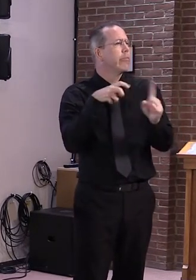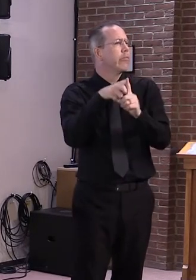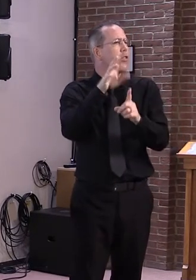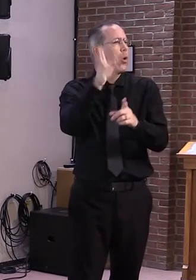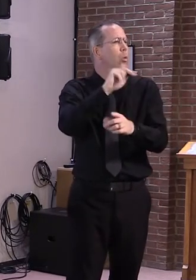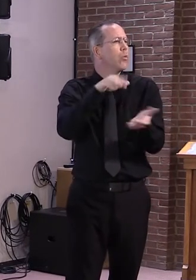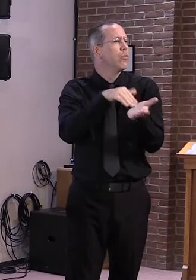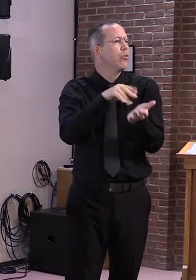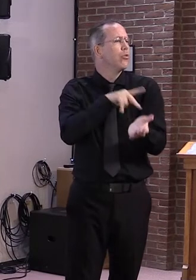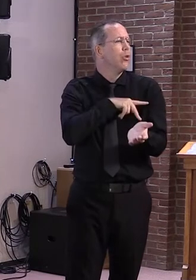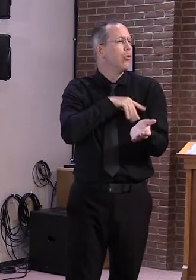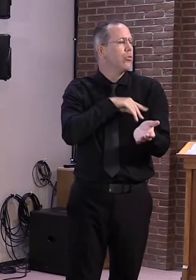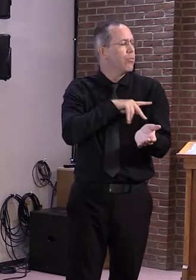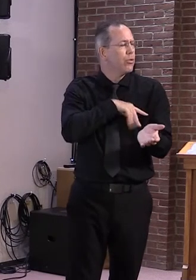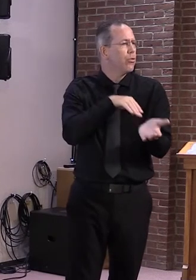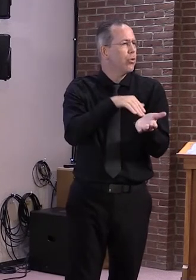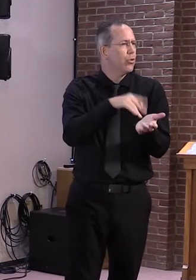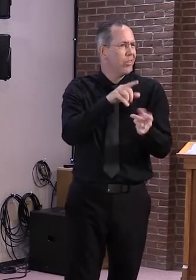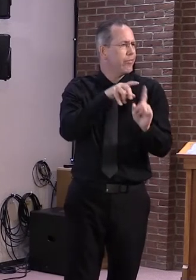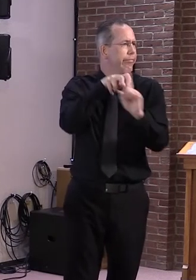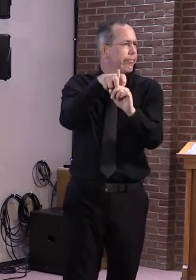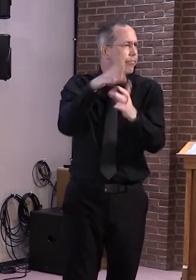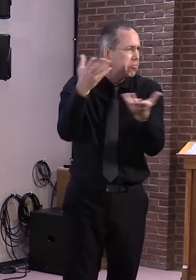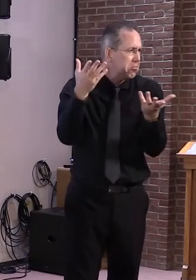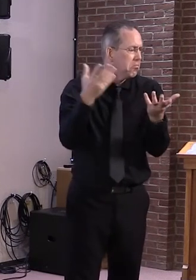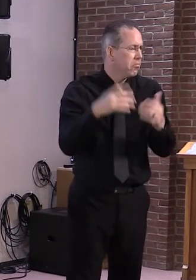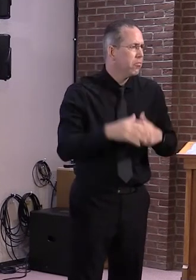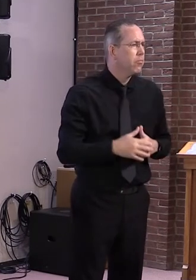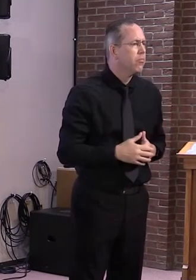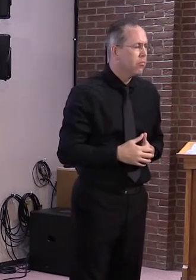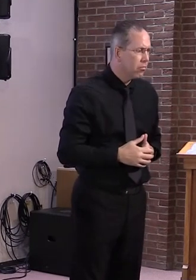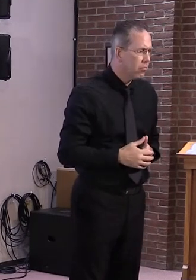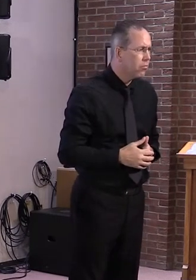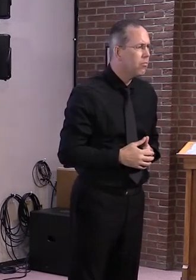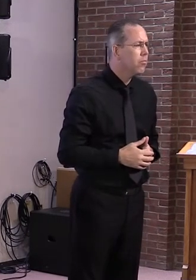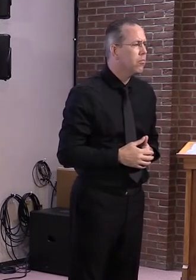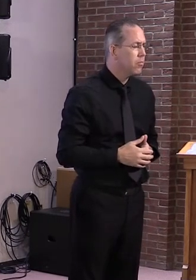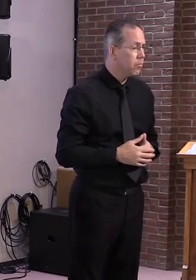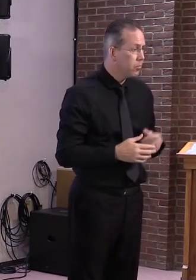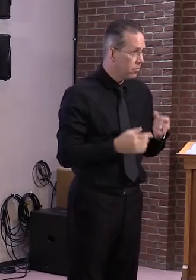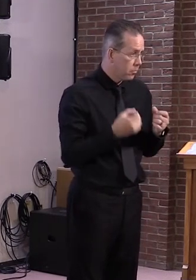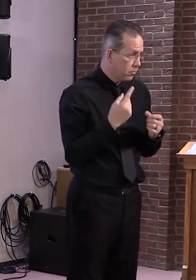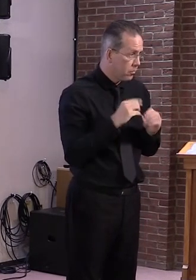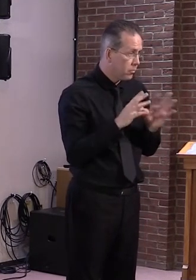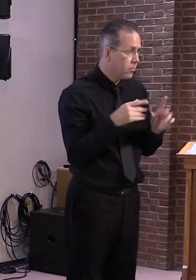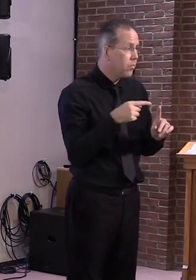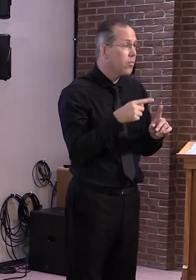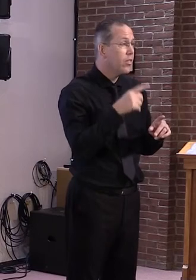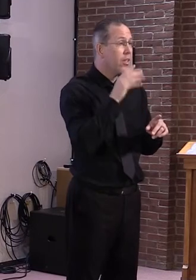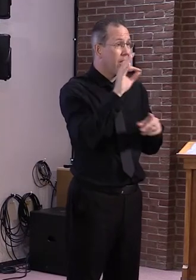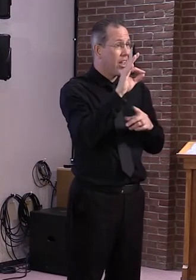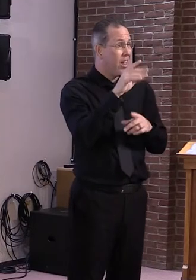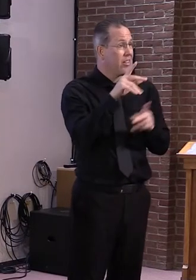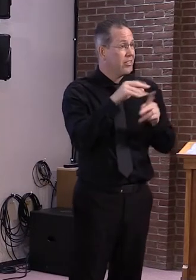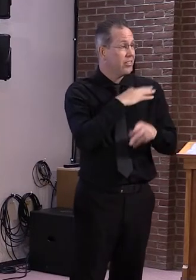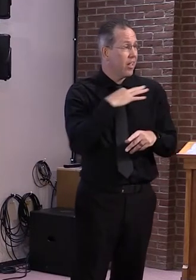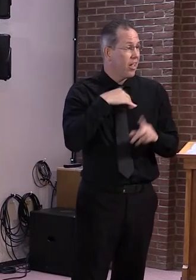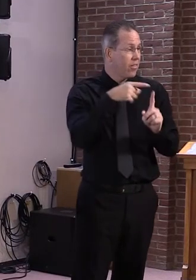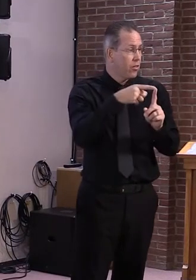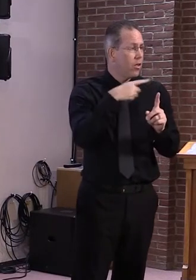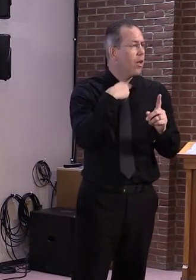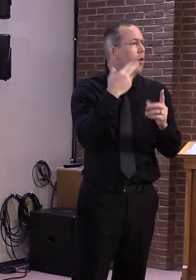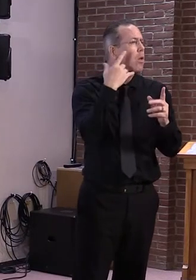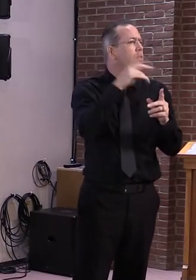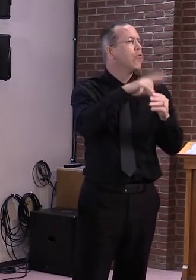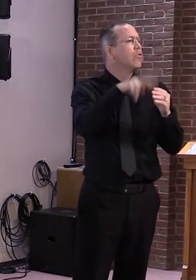were not tested during this round or are waiting results from the primary